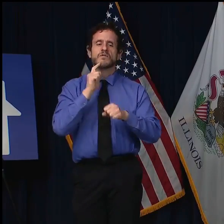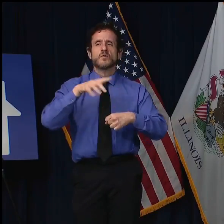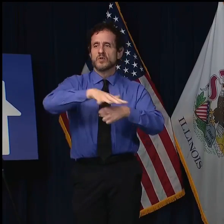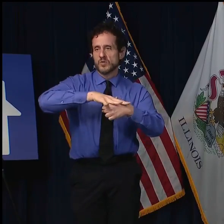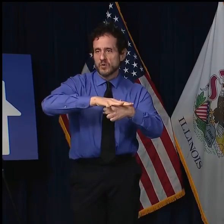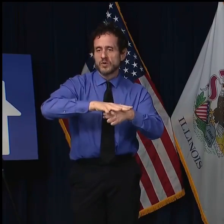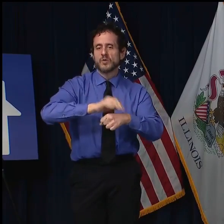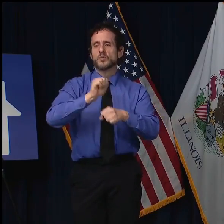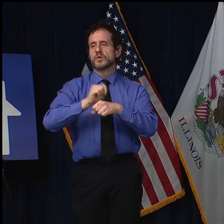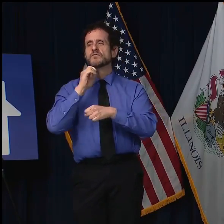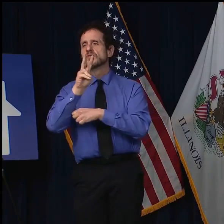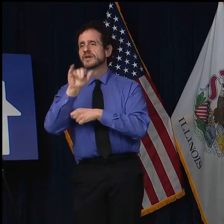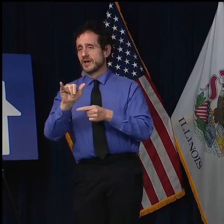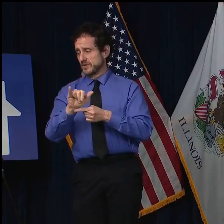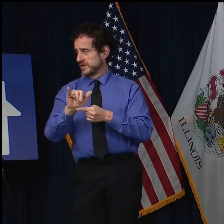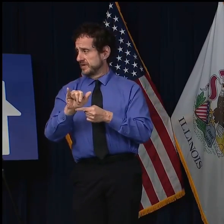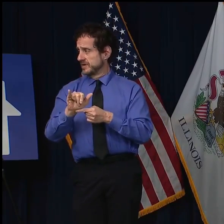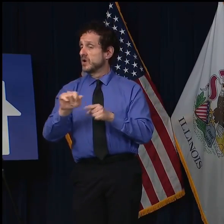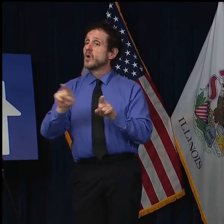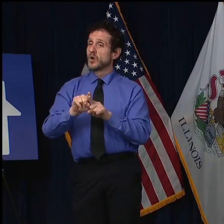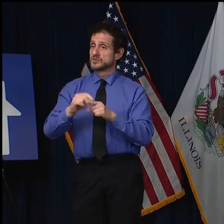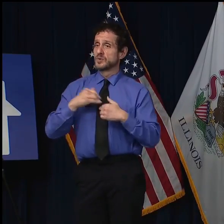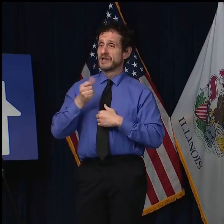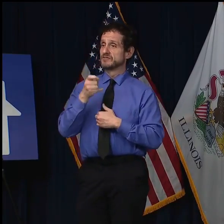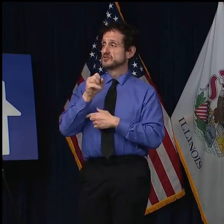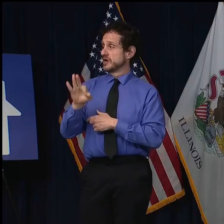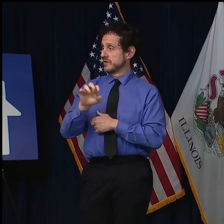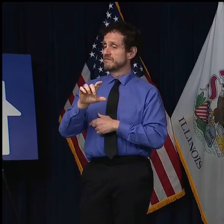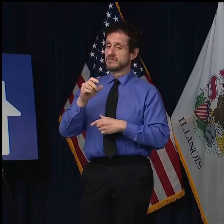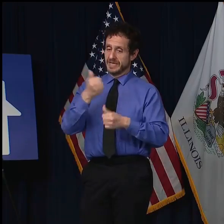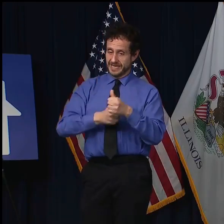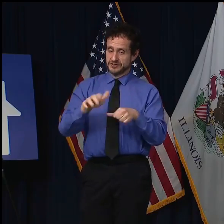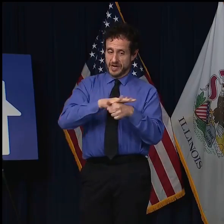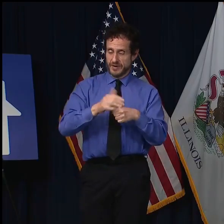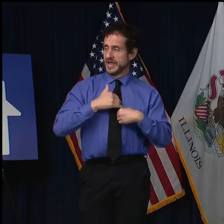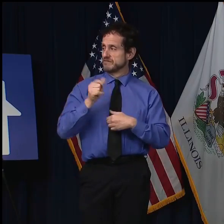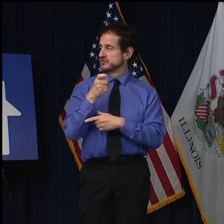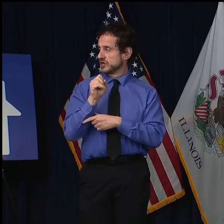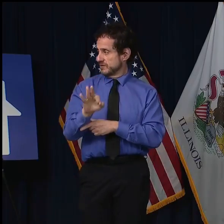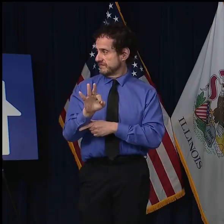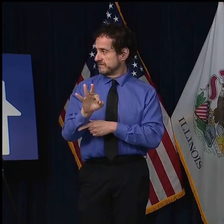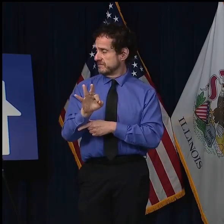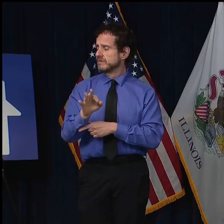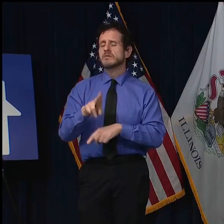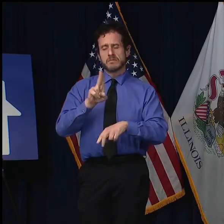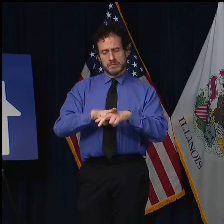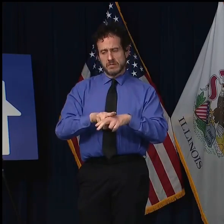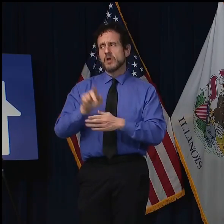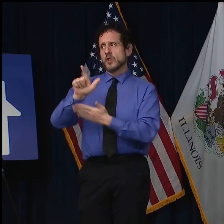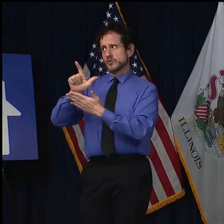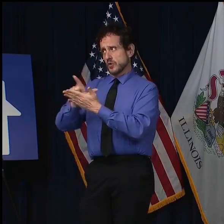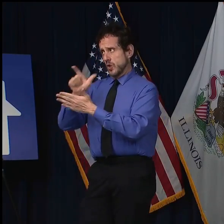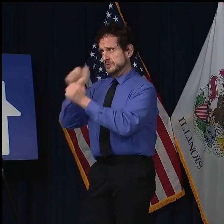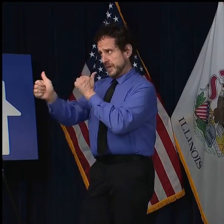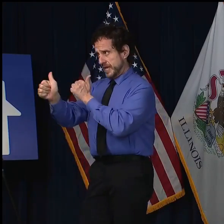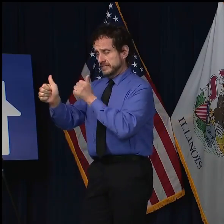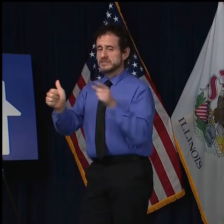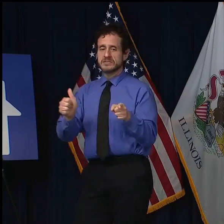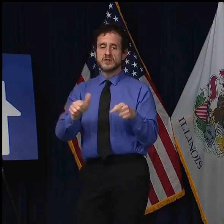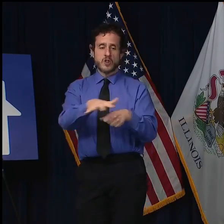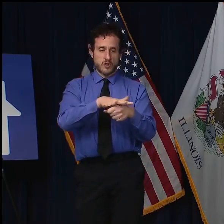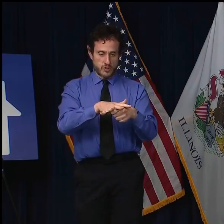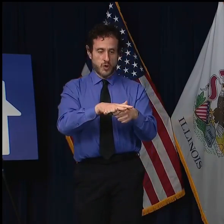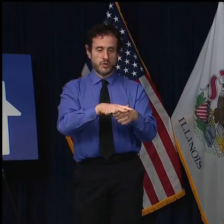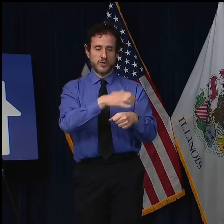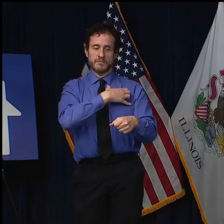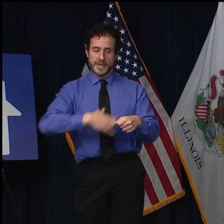local and county governments, as well as sheriffs. And so it is true that laws are enforced at the local level.